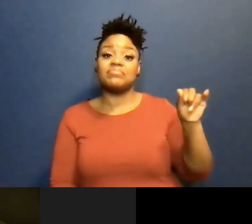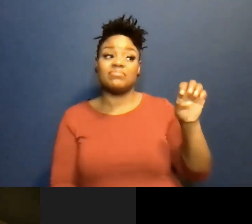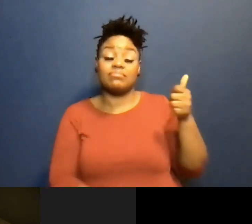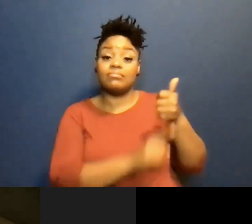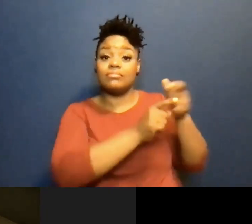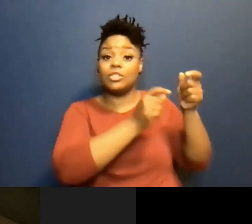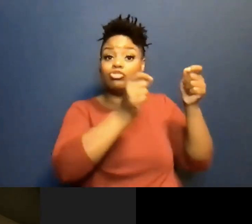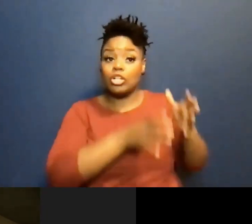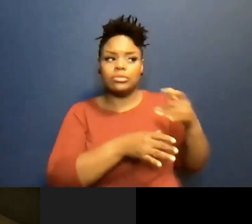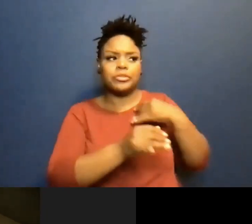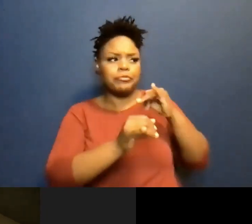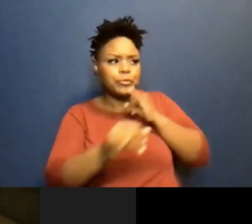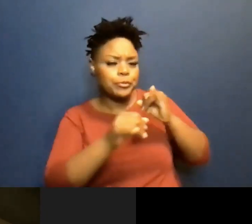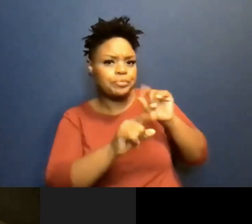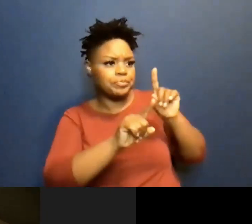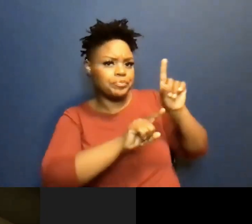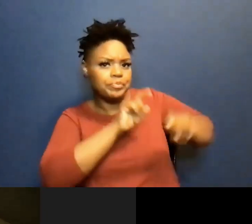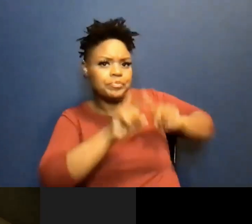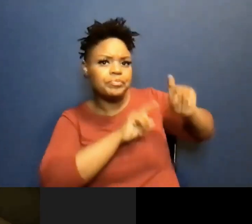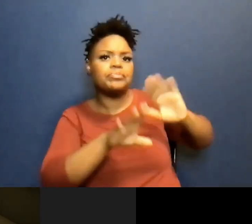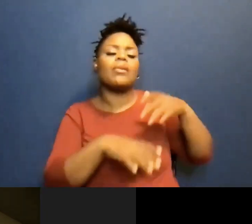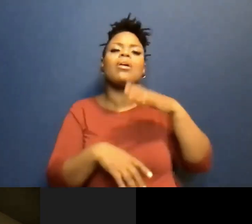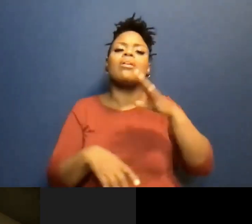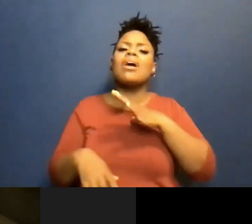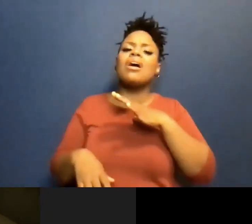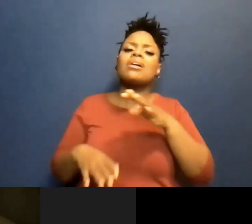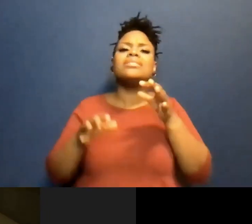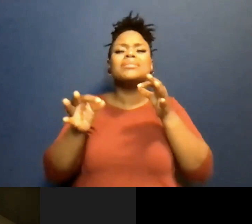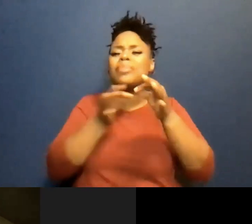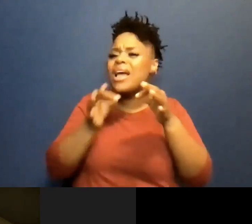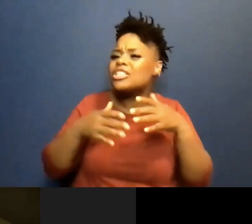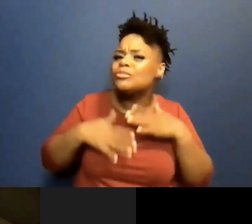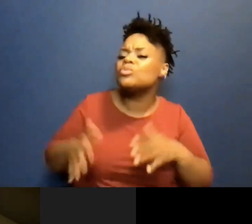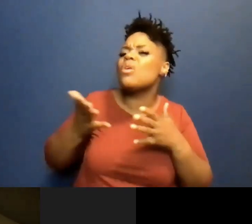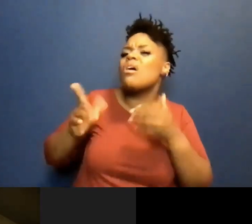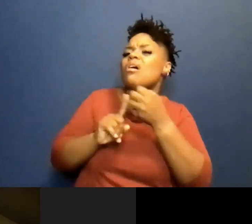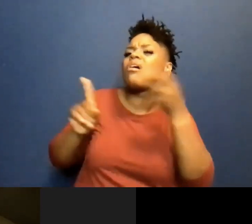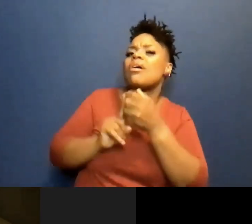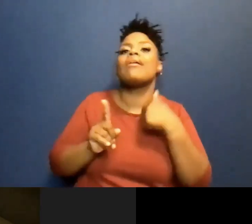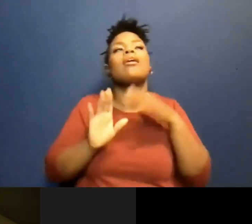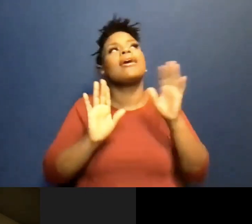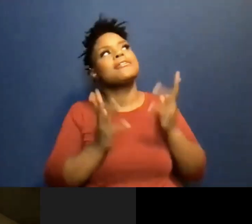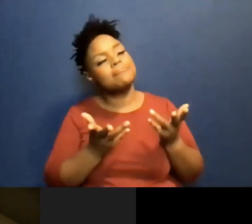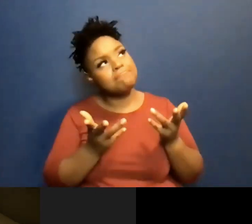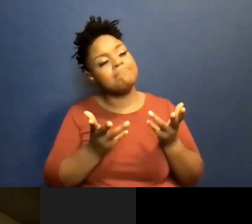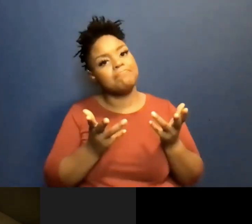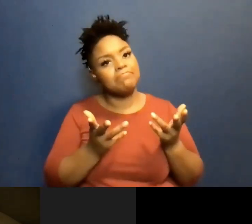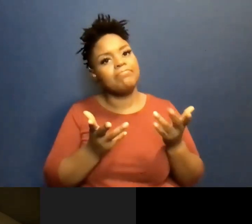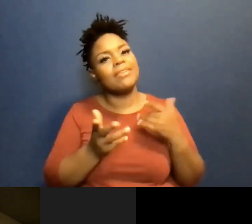a heaviness, like an inability to breathe, a tightness in the chest, panic, fear,